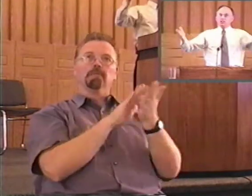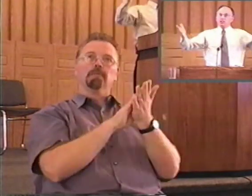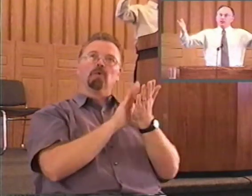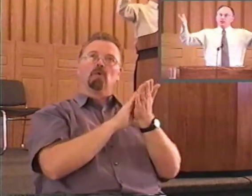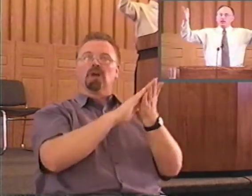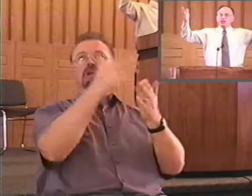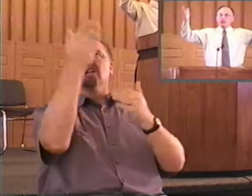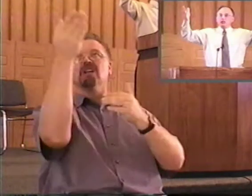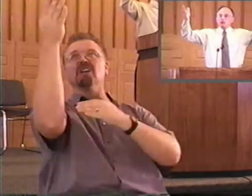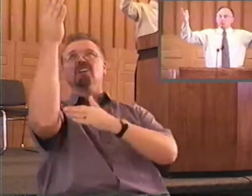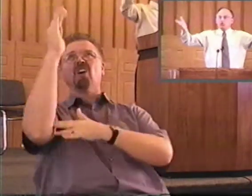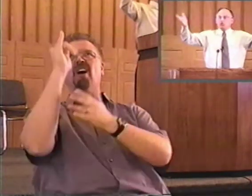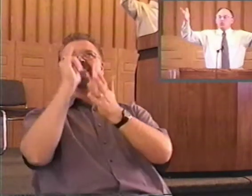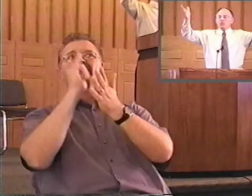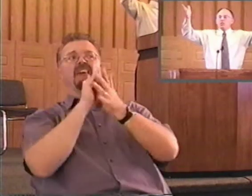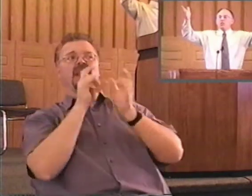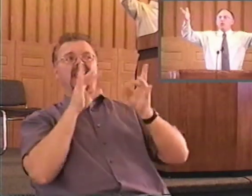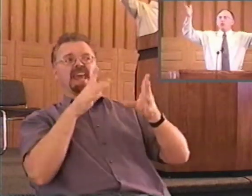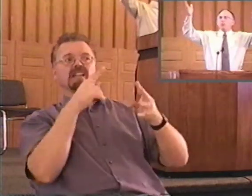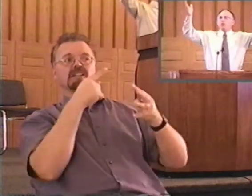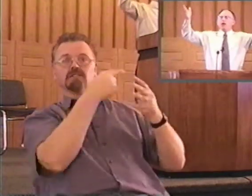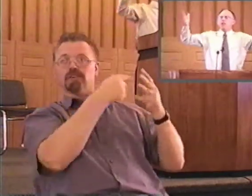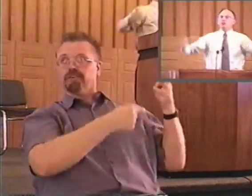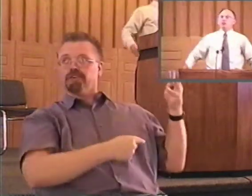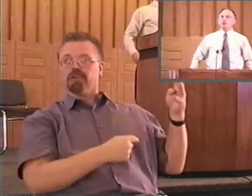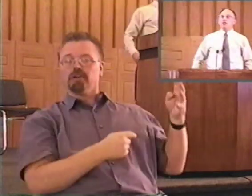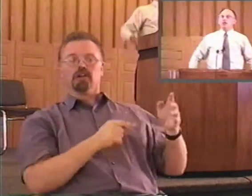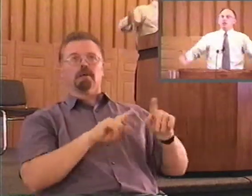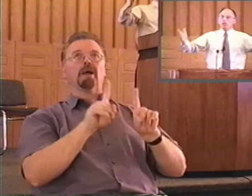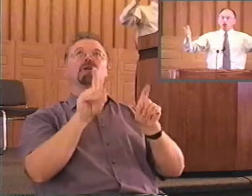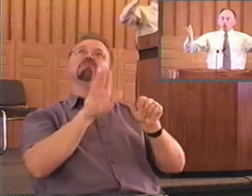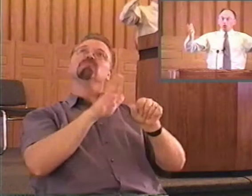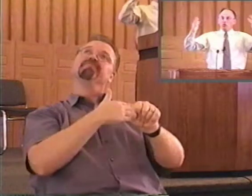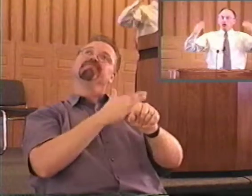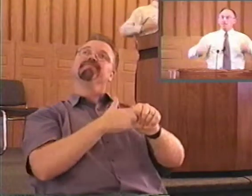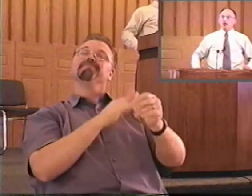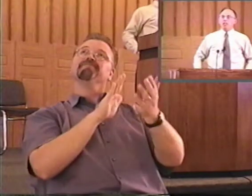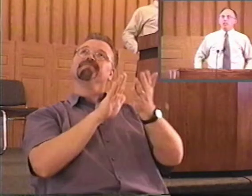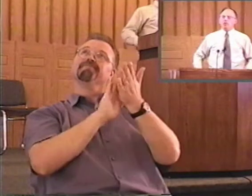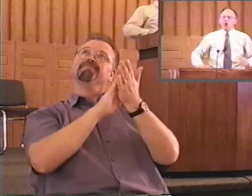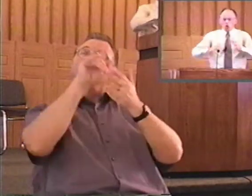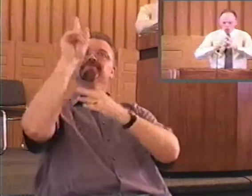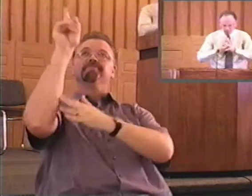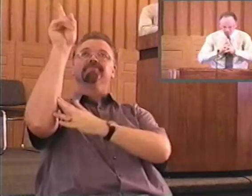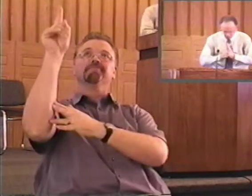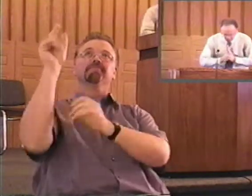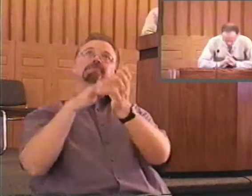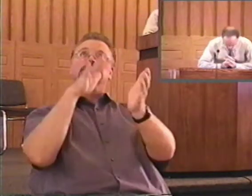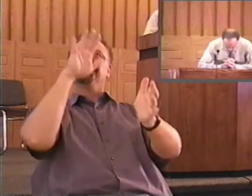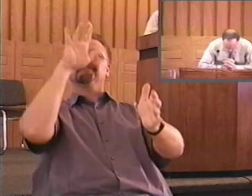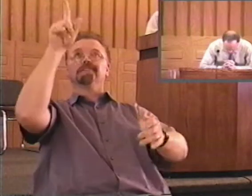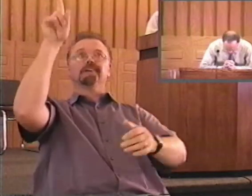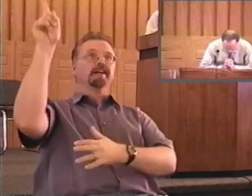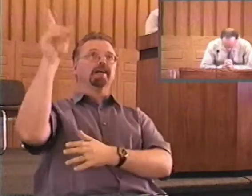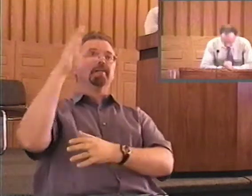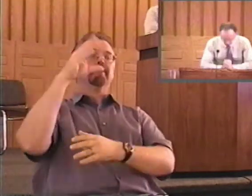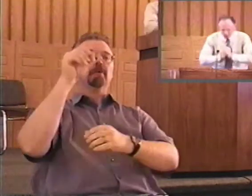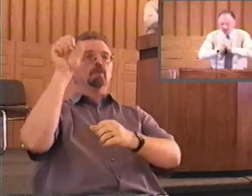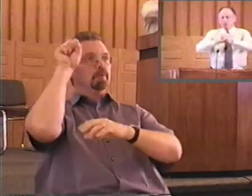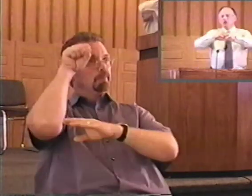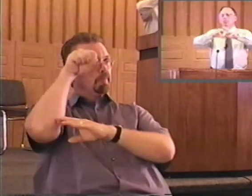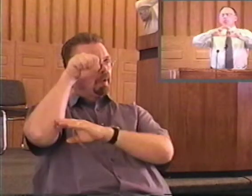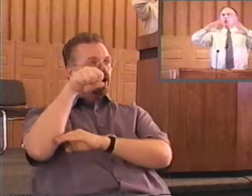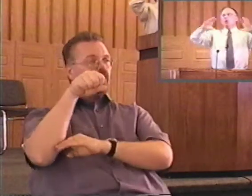who hates these very sins. We sing and we praise his name. We glorify him. We bow our heads